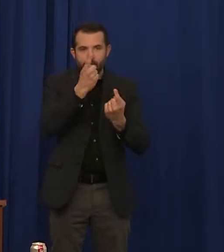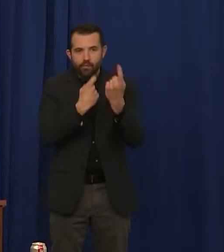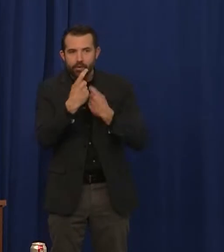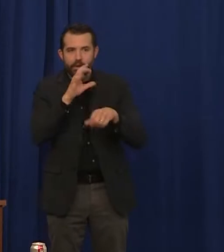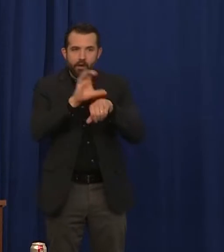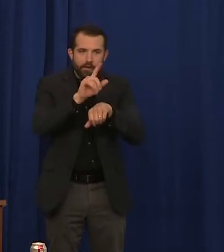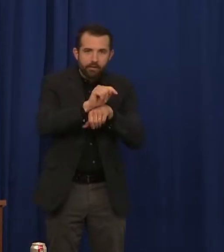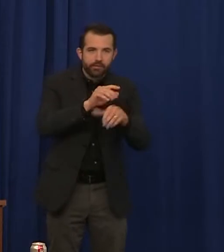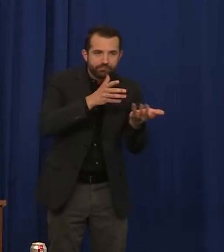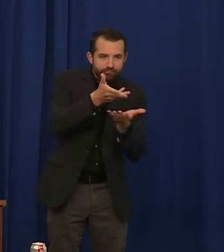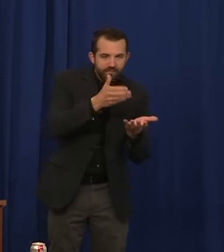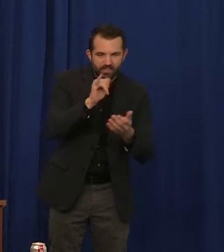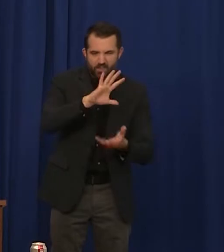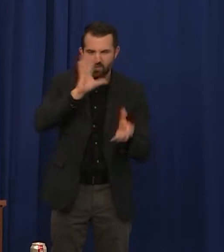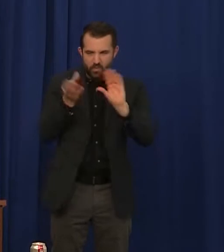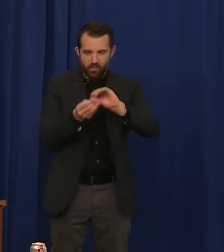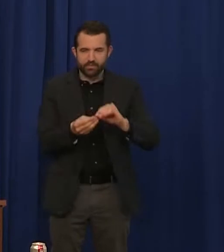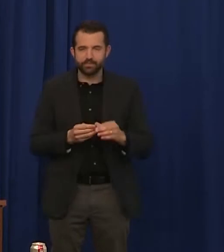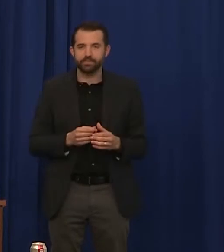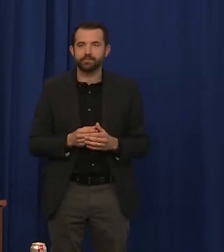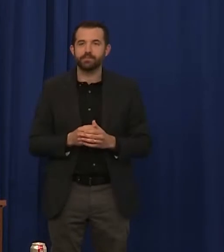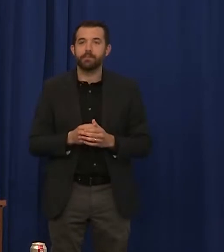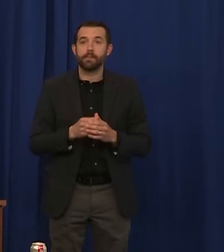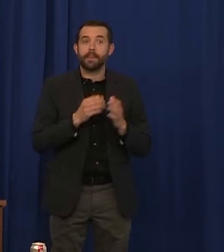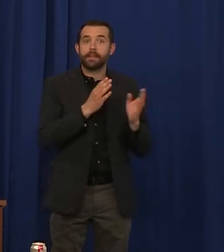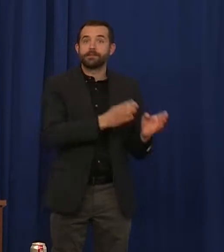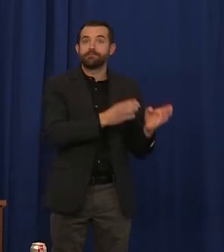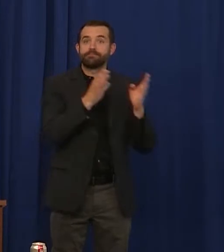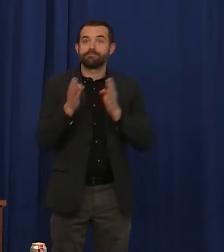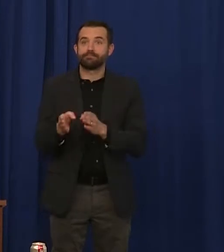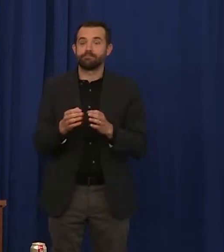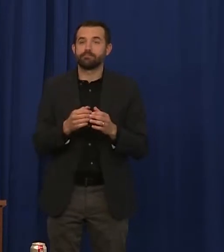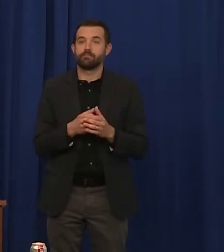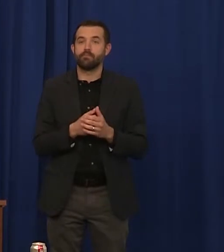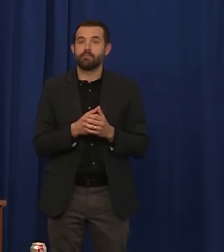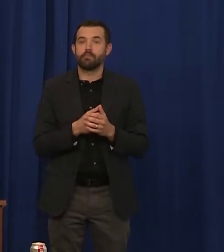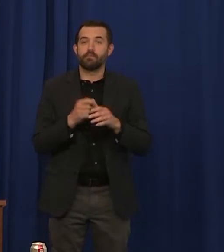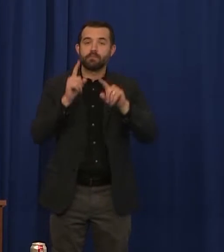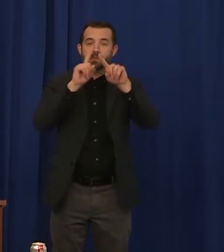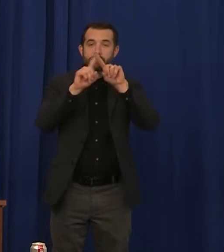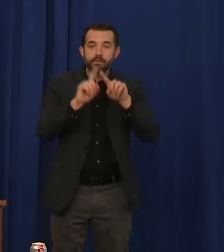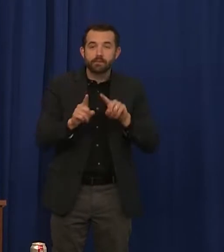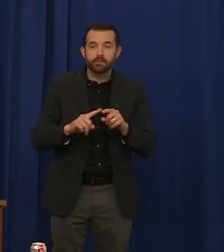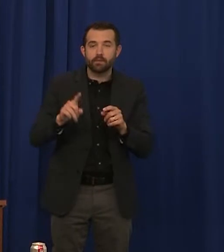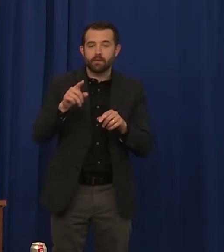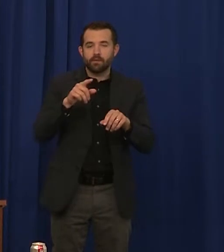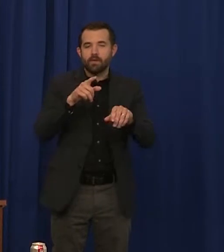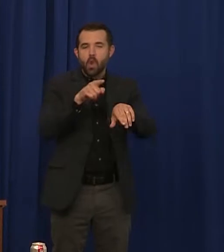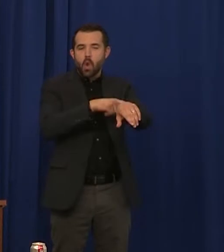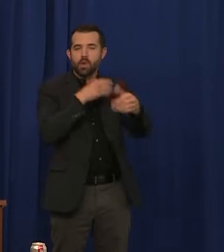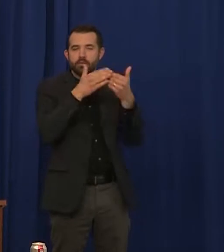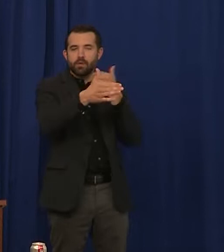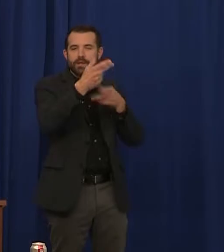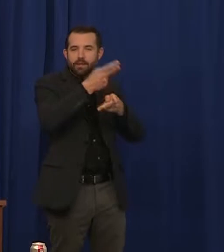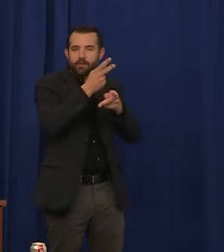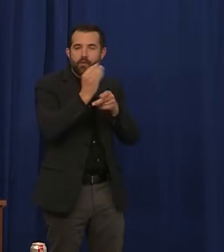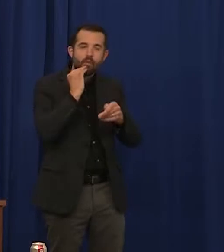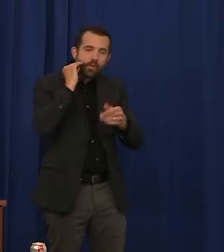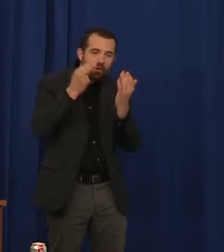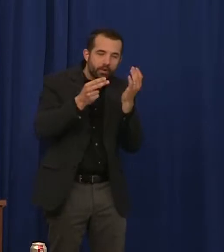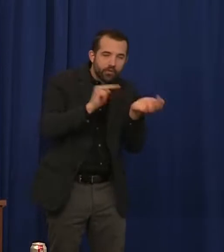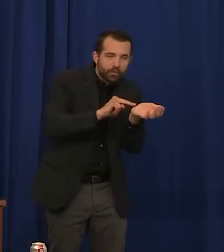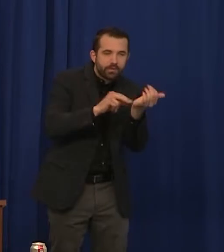I'd like to provide updates on the various outbreaks that we are working with at long-term care and assisted living facilities.